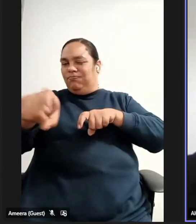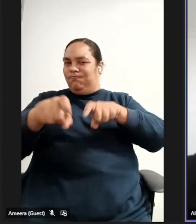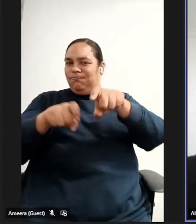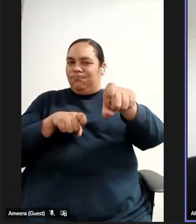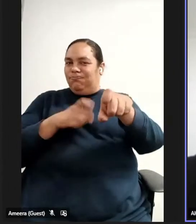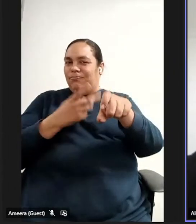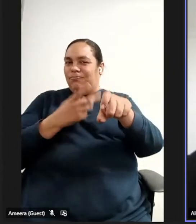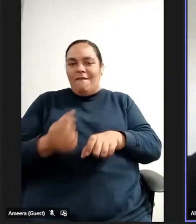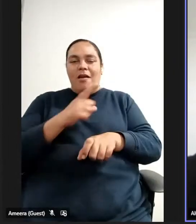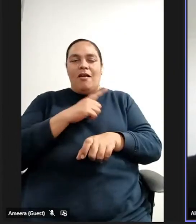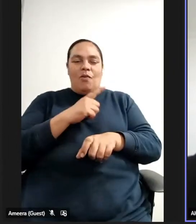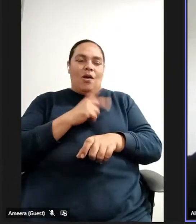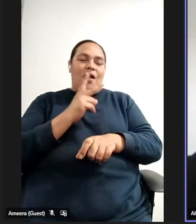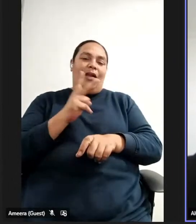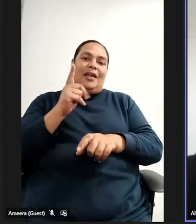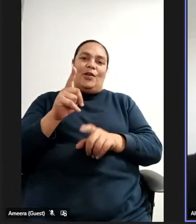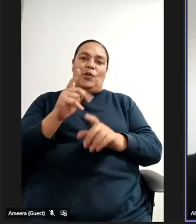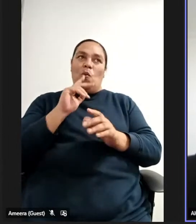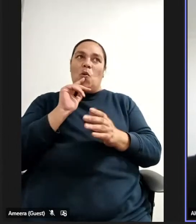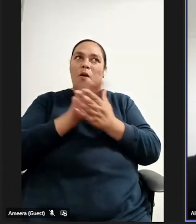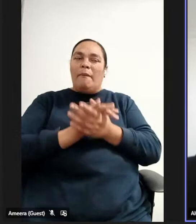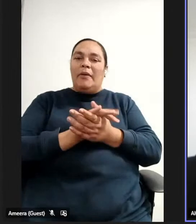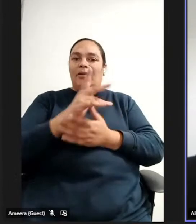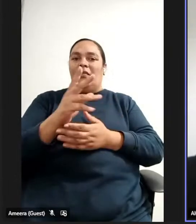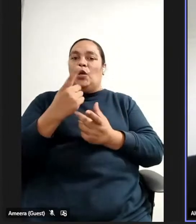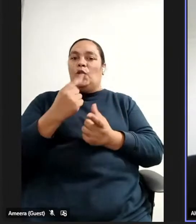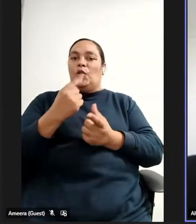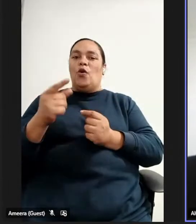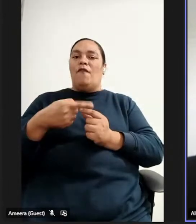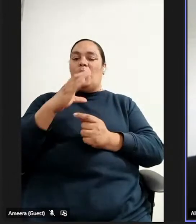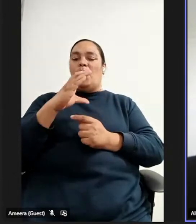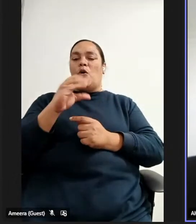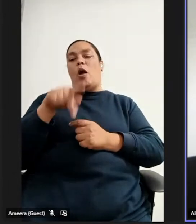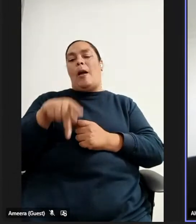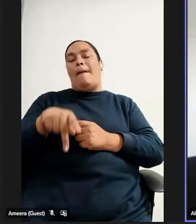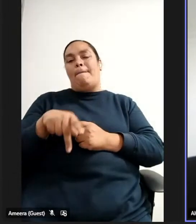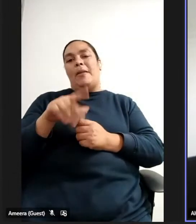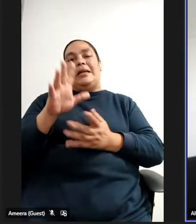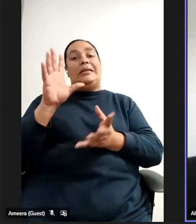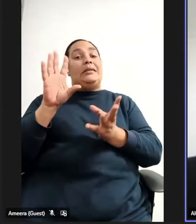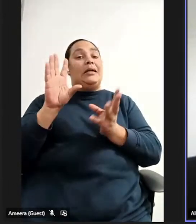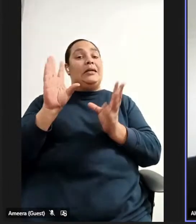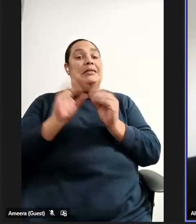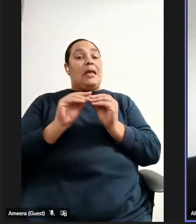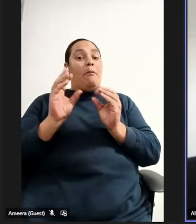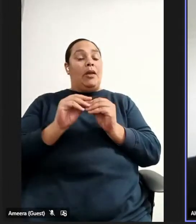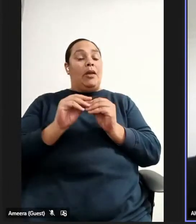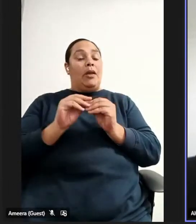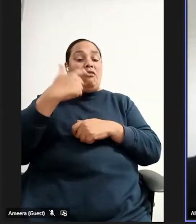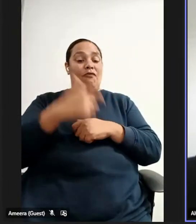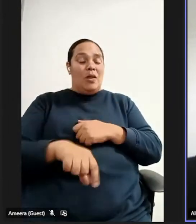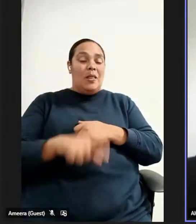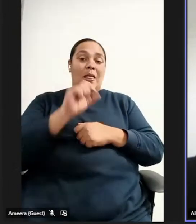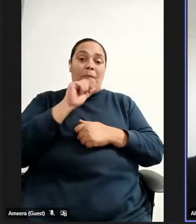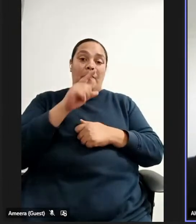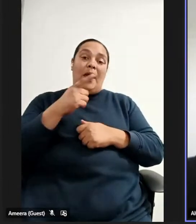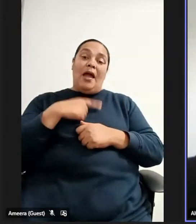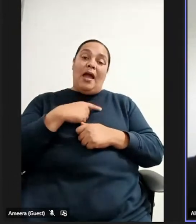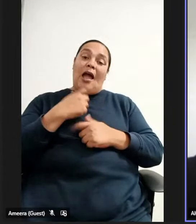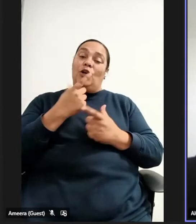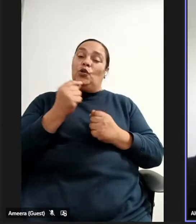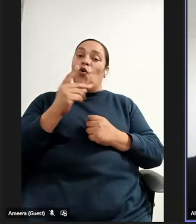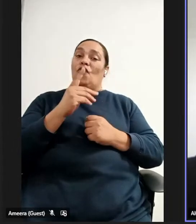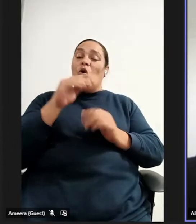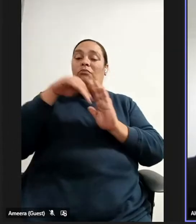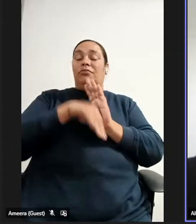the commitments made at the COP summits and also our commitments to a decarbonized economy, it does become quite